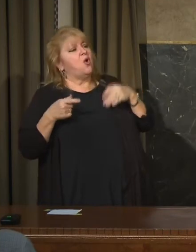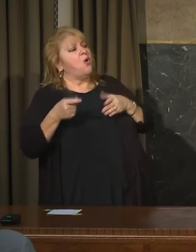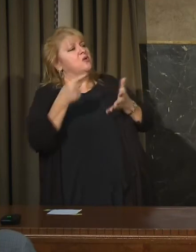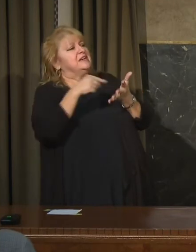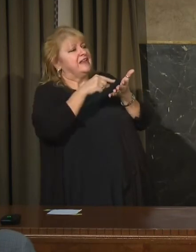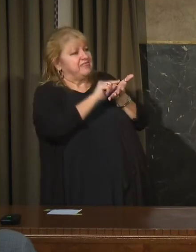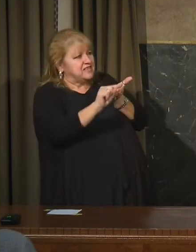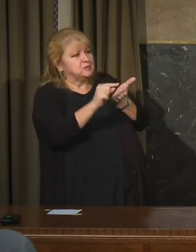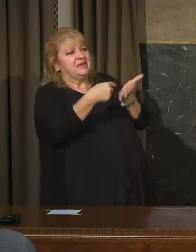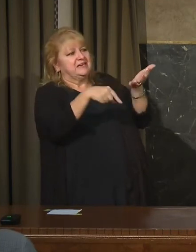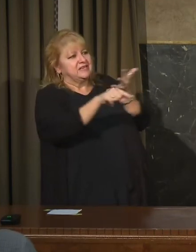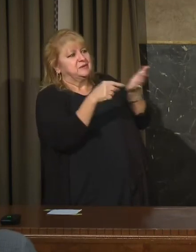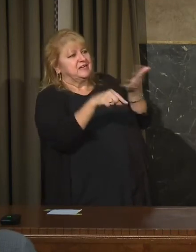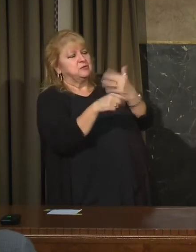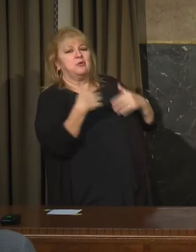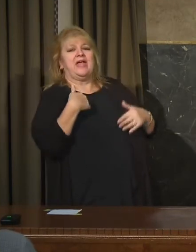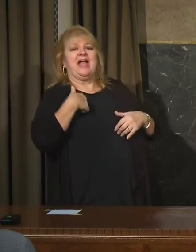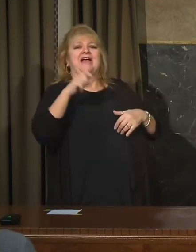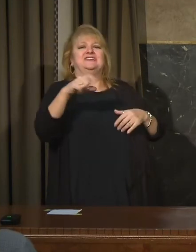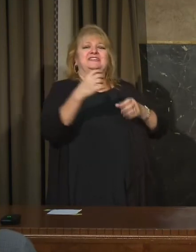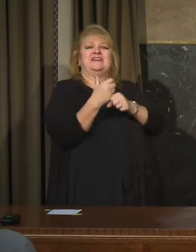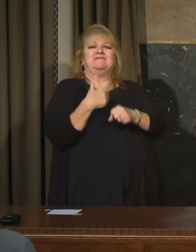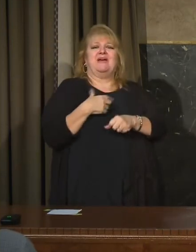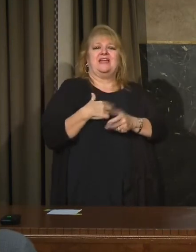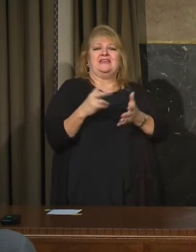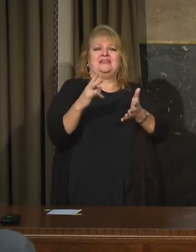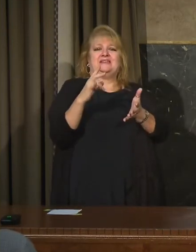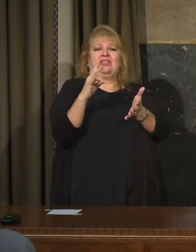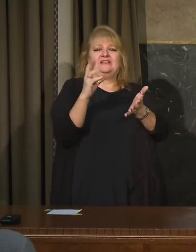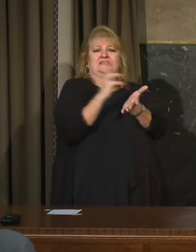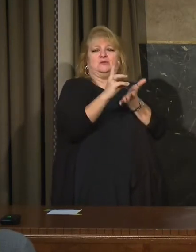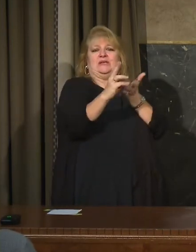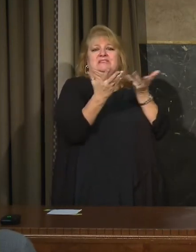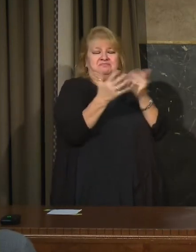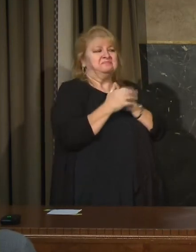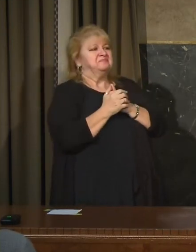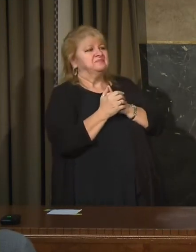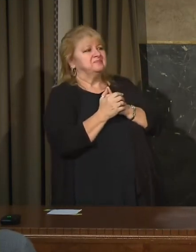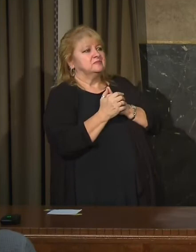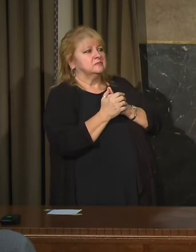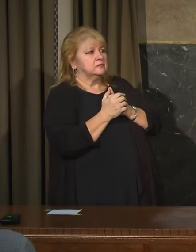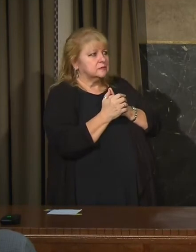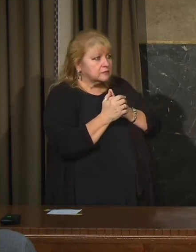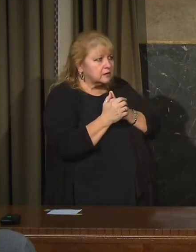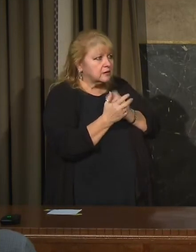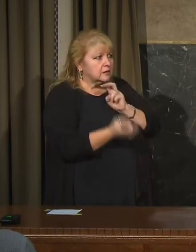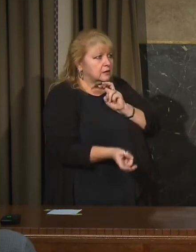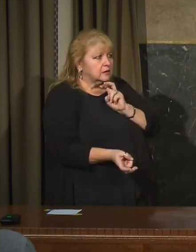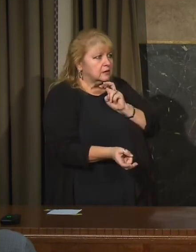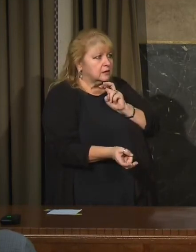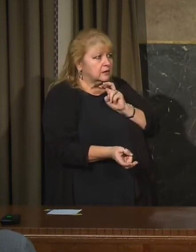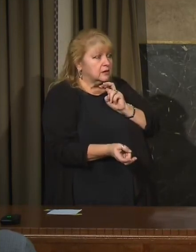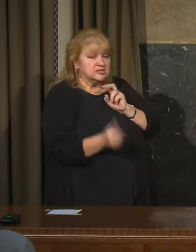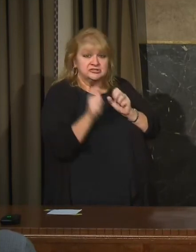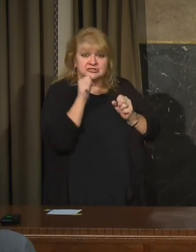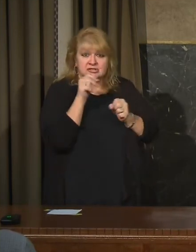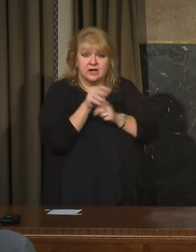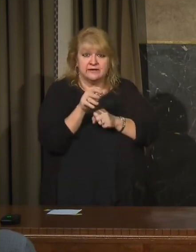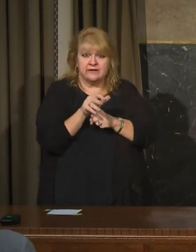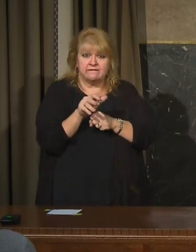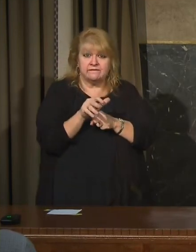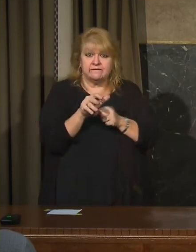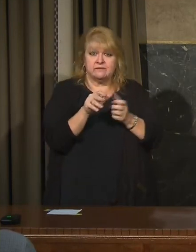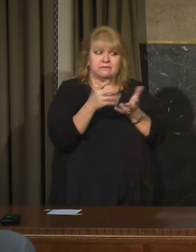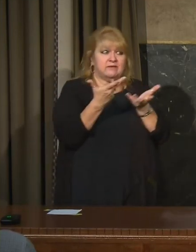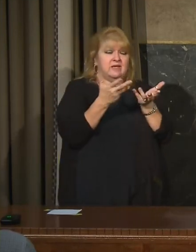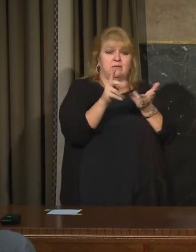I hear it's, I think staying on the wait list is good. I think wait until the next round of allocations is